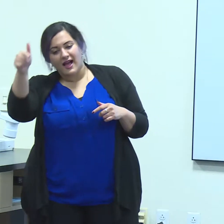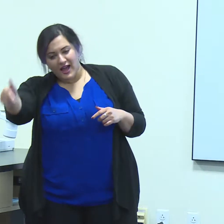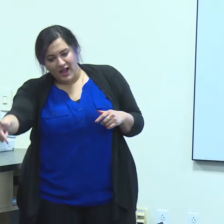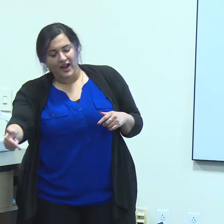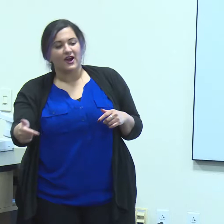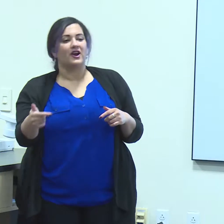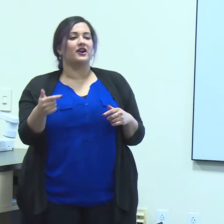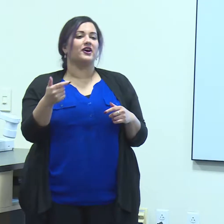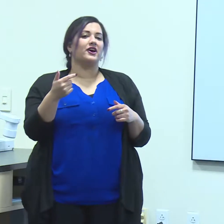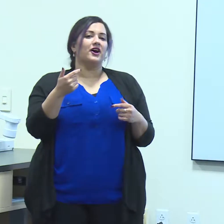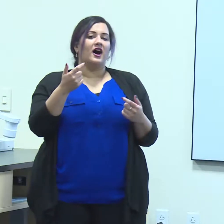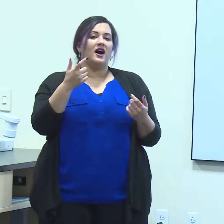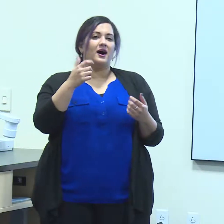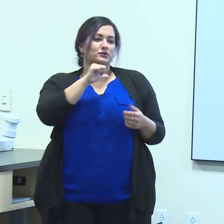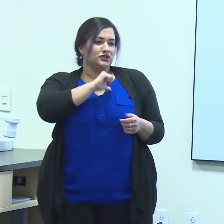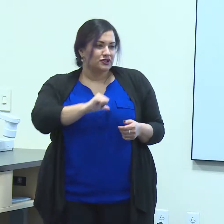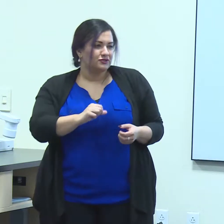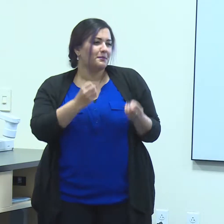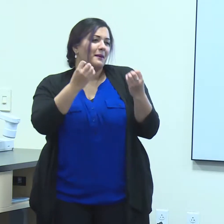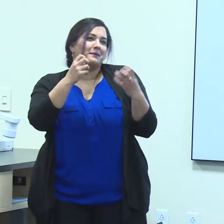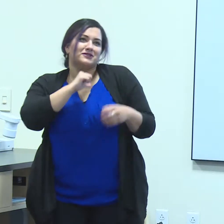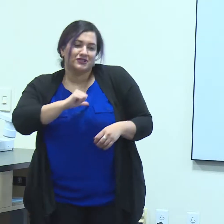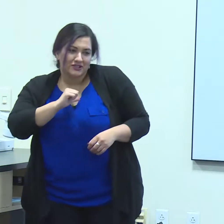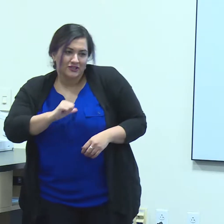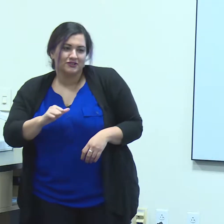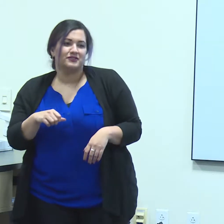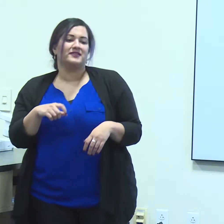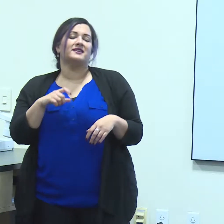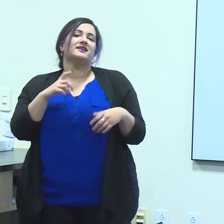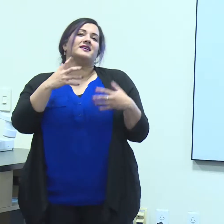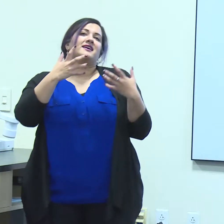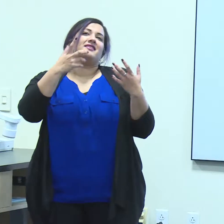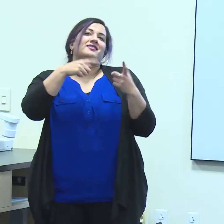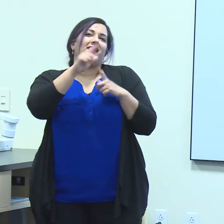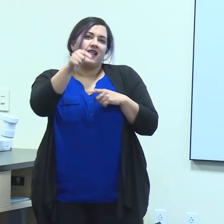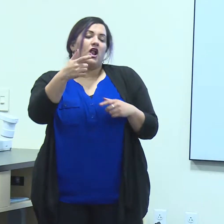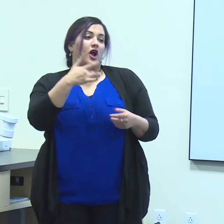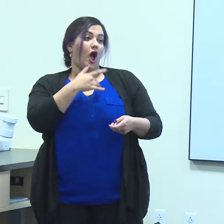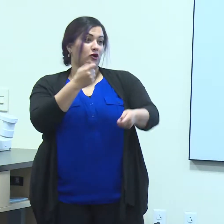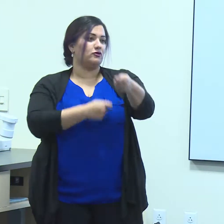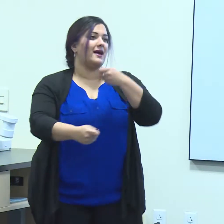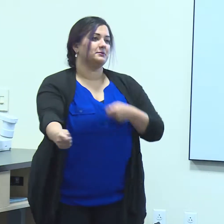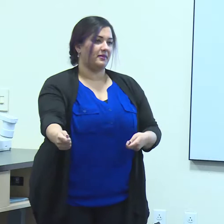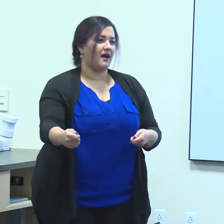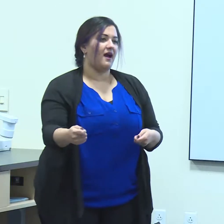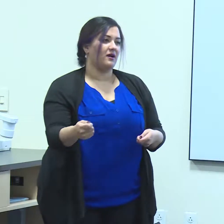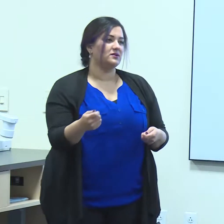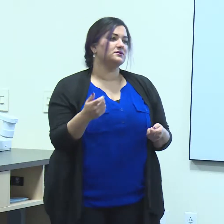for him during that time. He had many, many surgeries over this time, and then he eventually had a heart